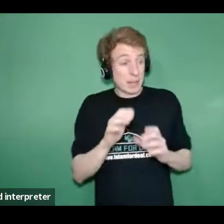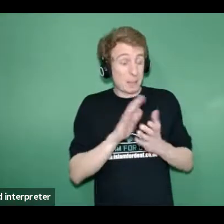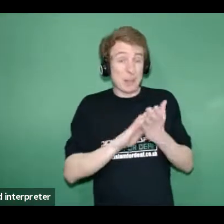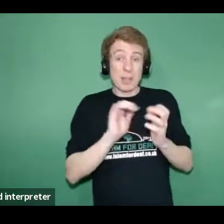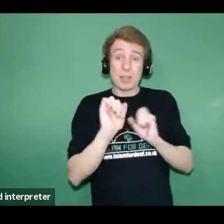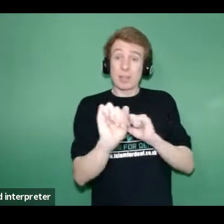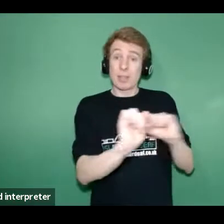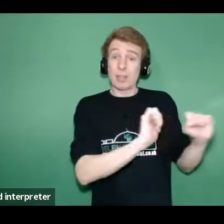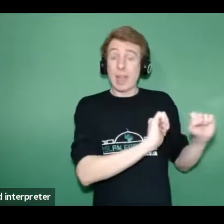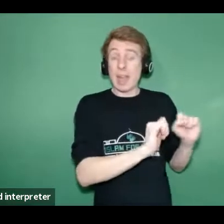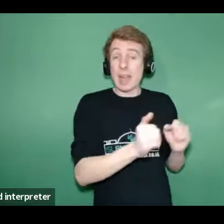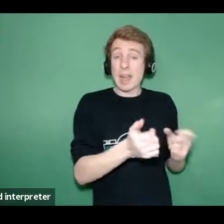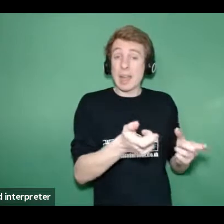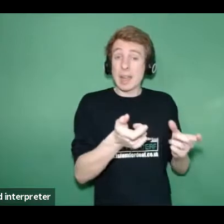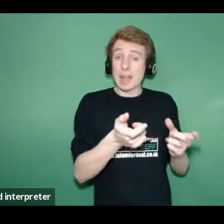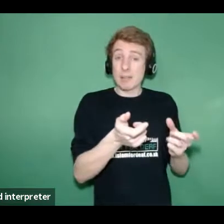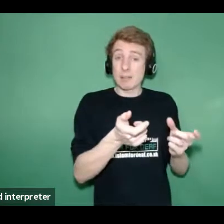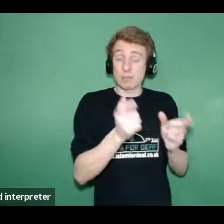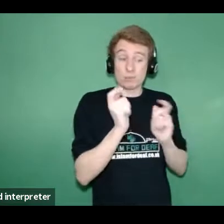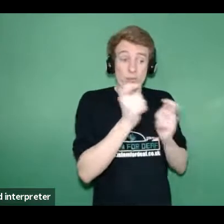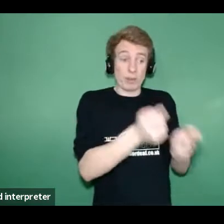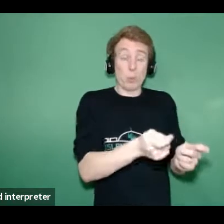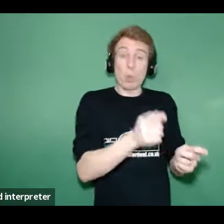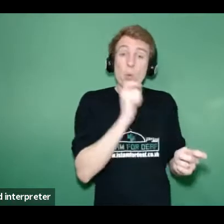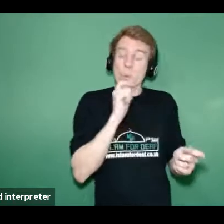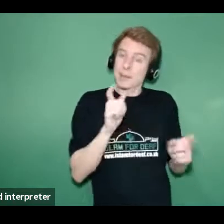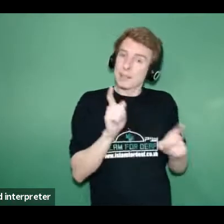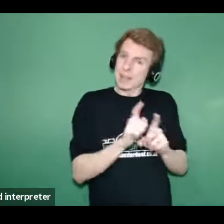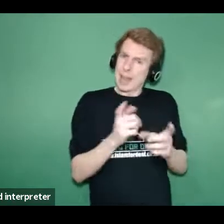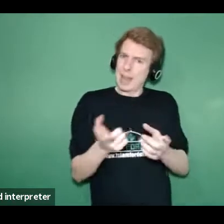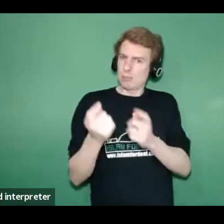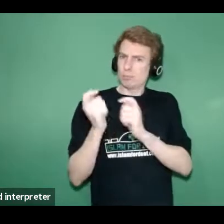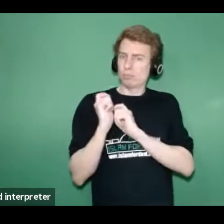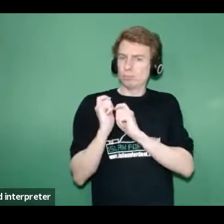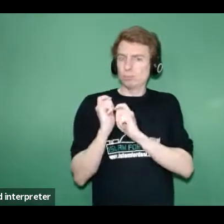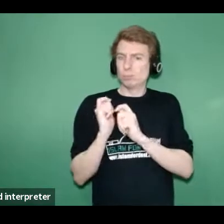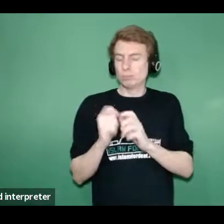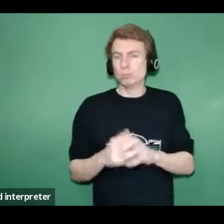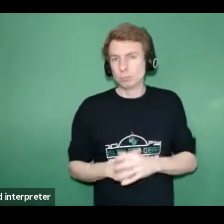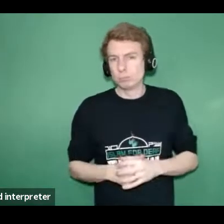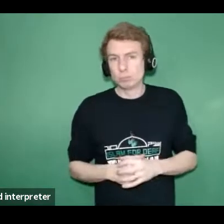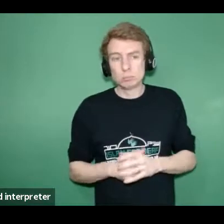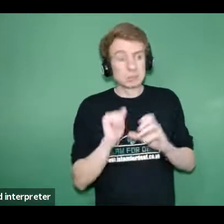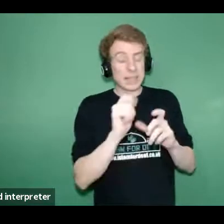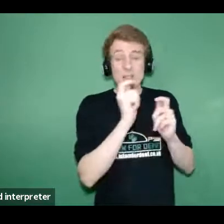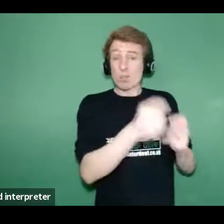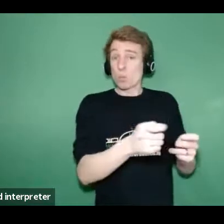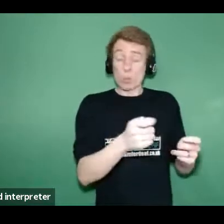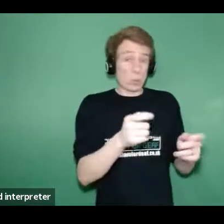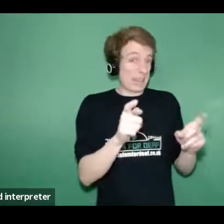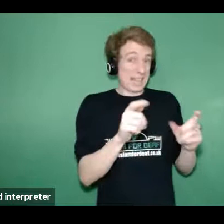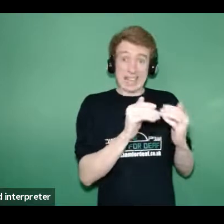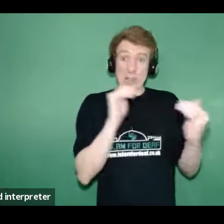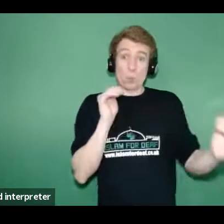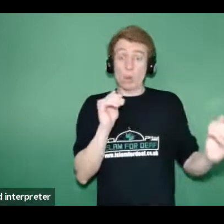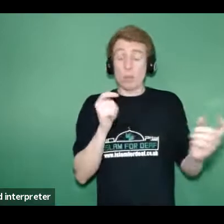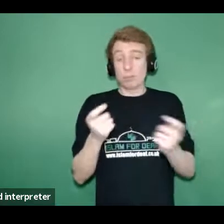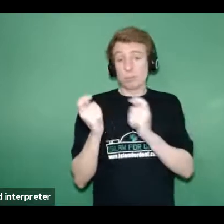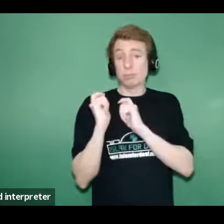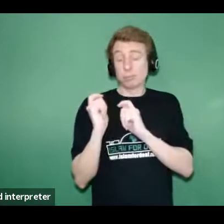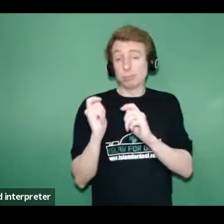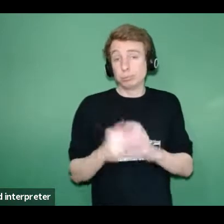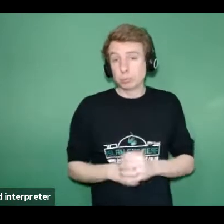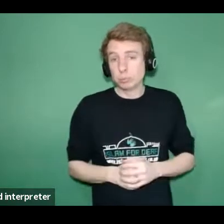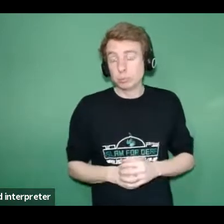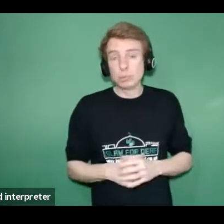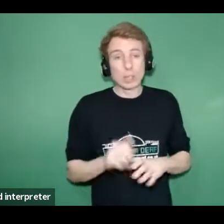without any diminishment of their reward. And this is something that isn't specific to the